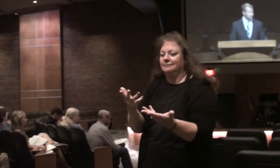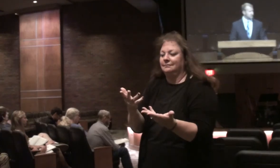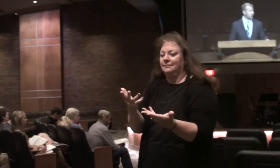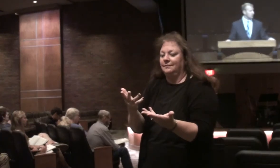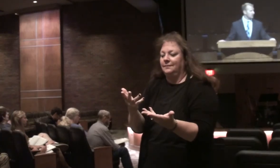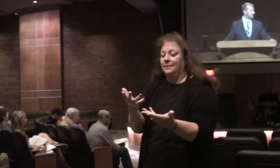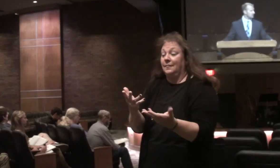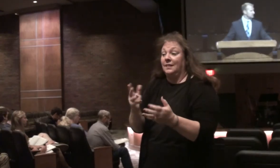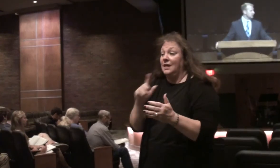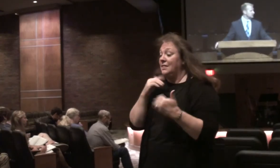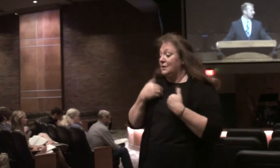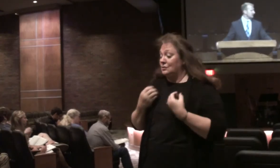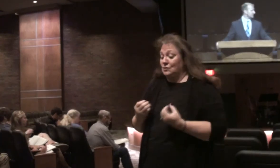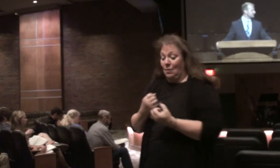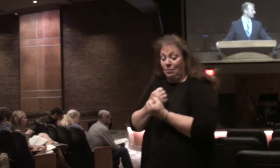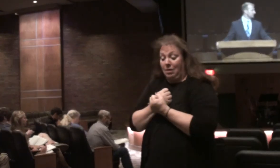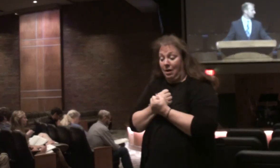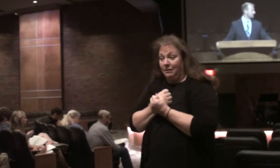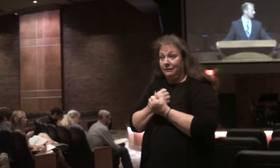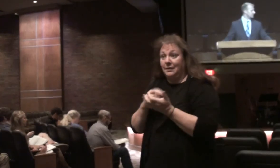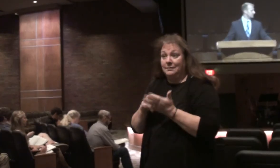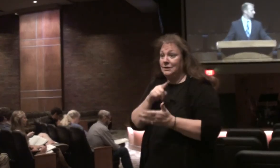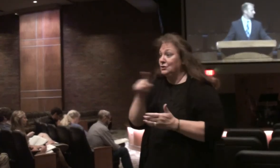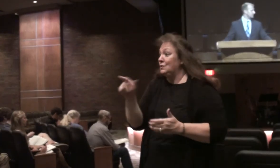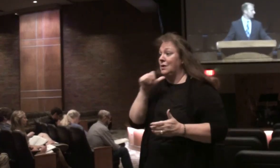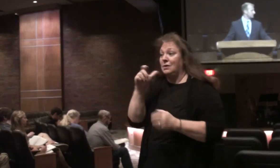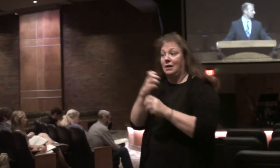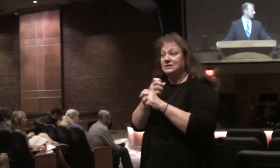And if there's no love, there's no salvation.